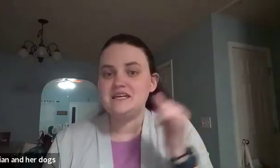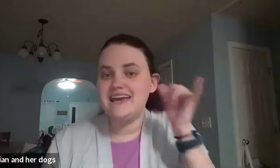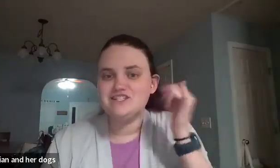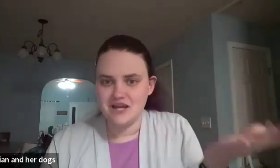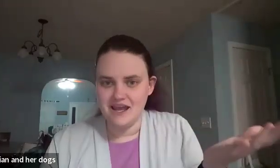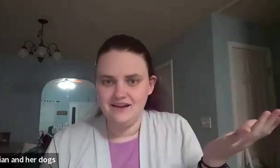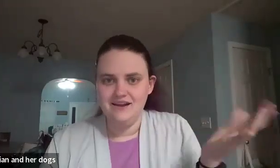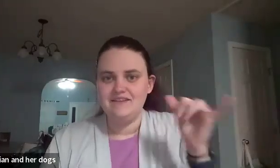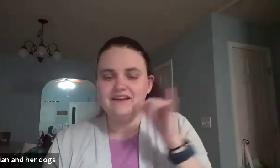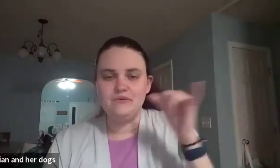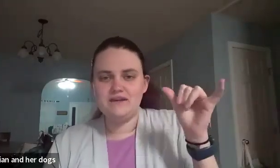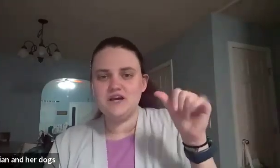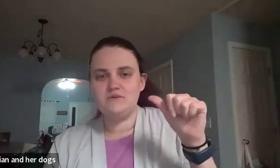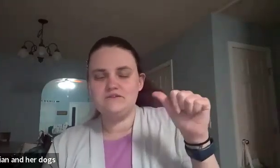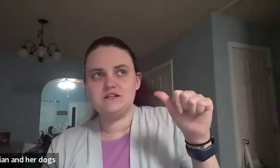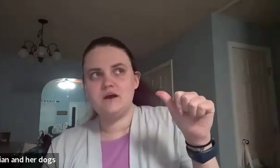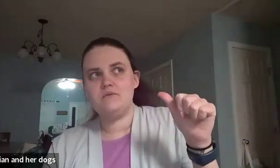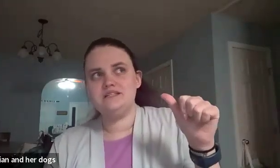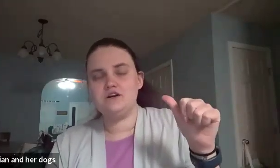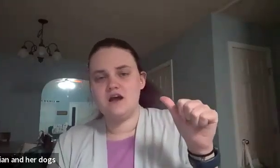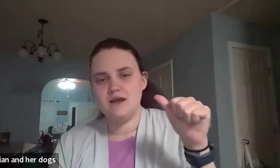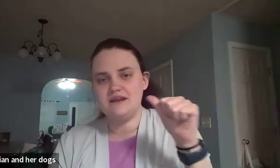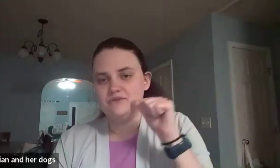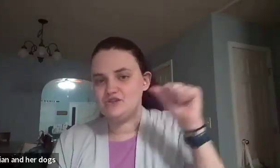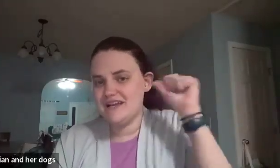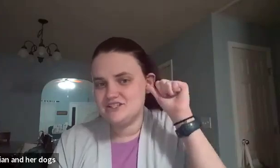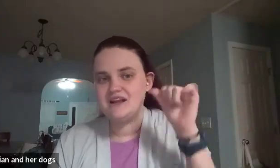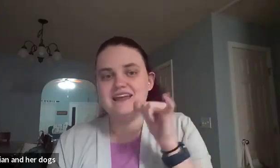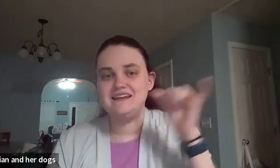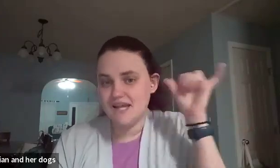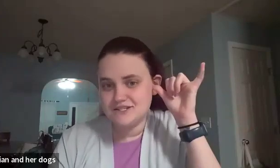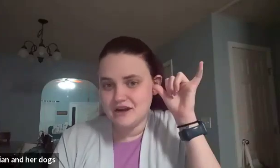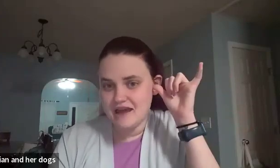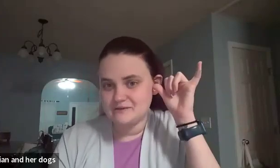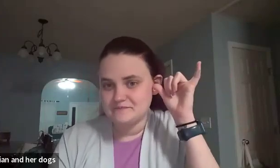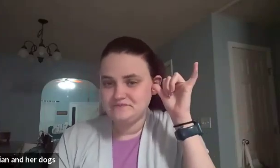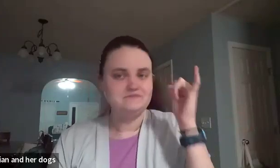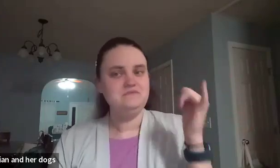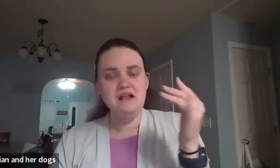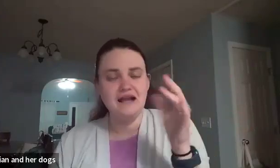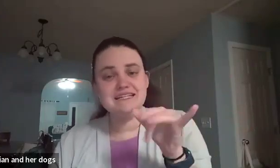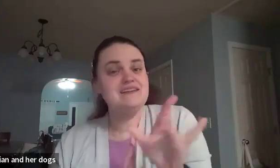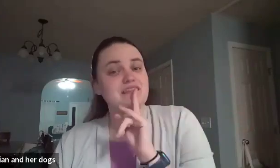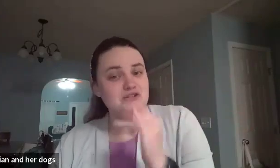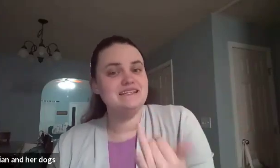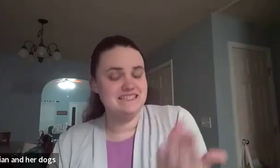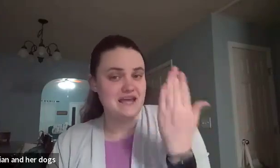as like yesterday. Like when we've talked about when we did our time, and there's yesterday and yesterday. I did that literally today,